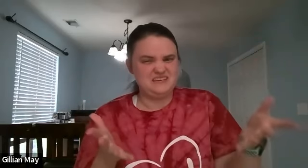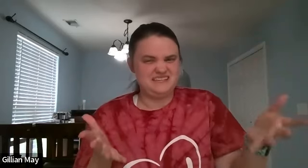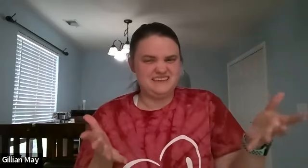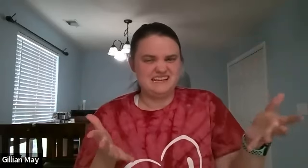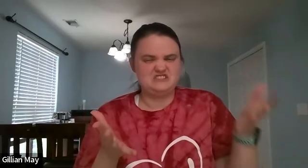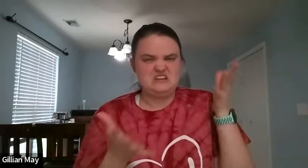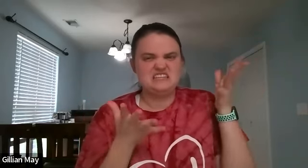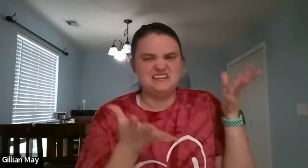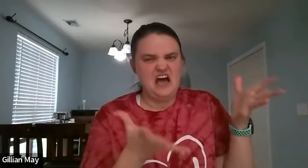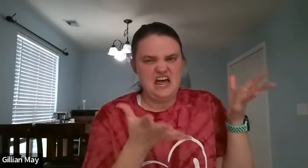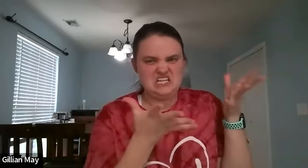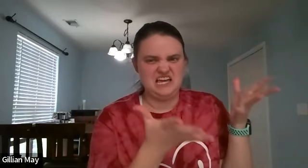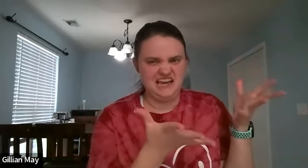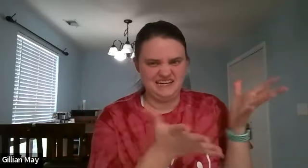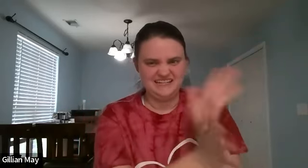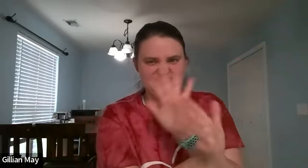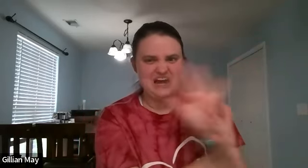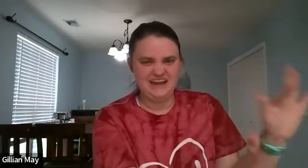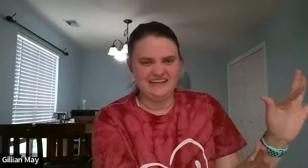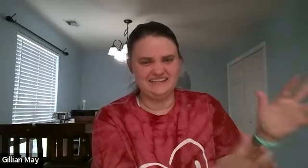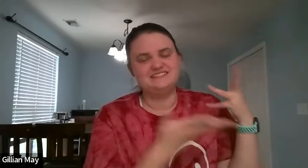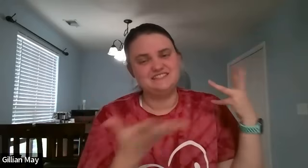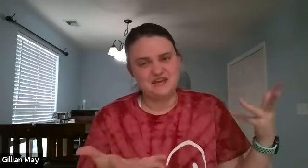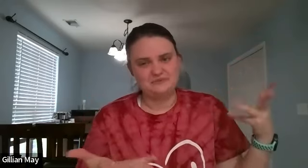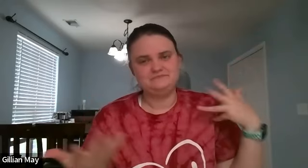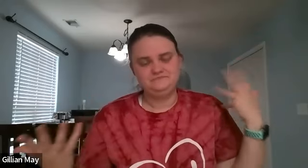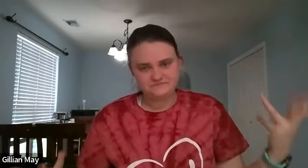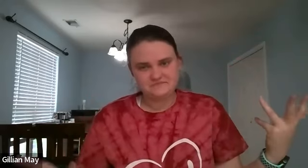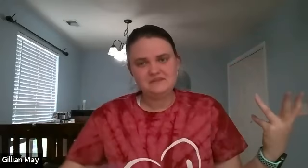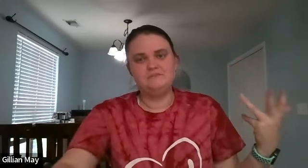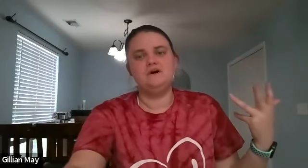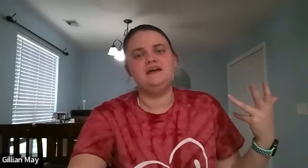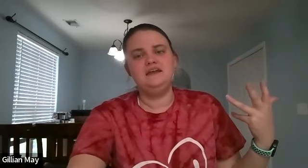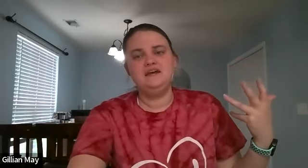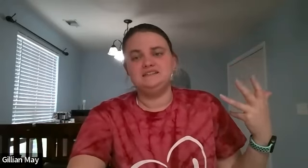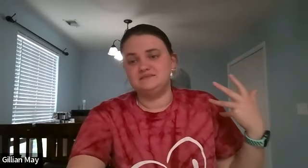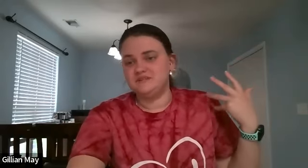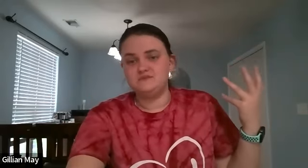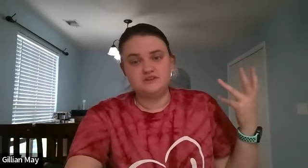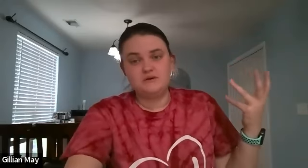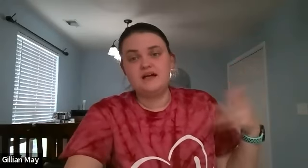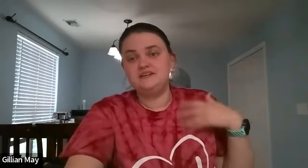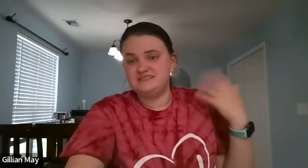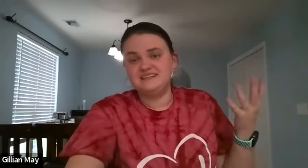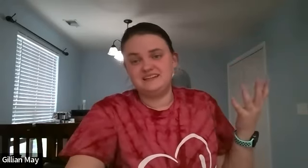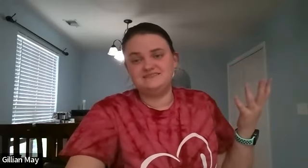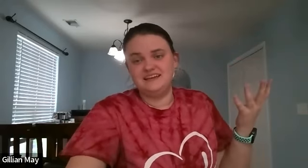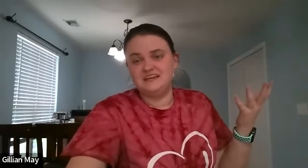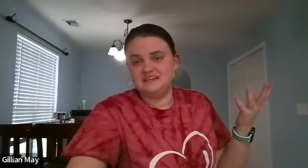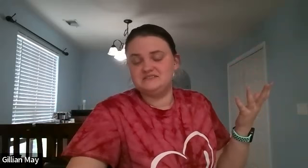see that sign. So like, it's not a sign. It's not it. So, but sometimes you go online, you see it, and it's like,